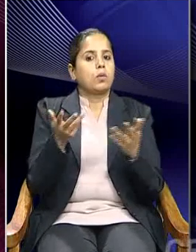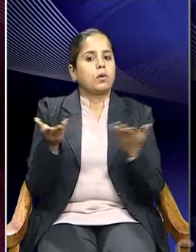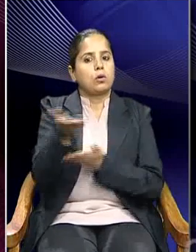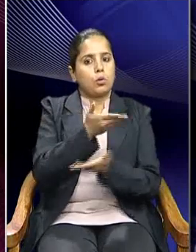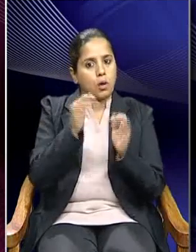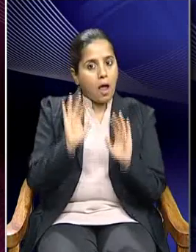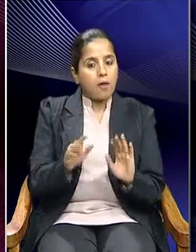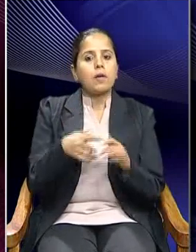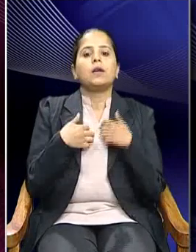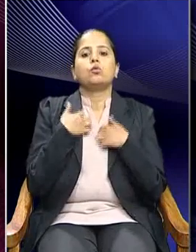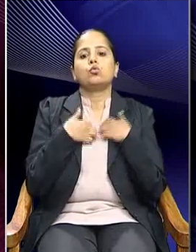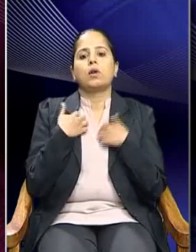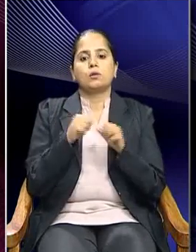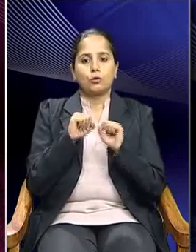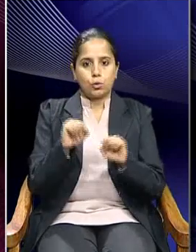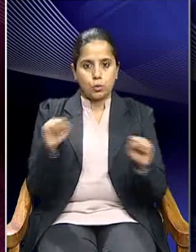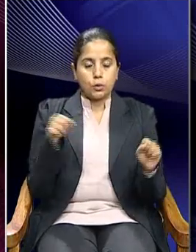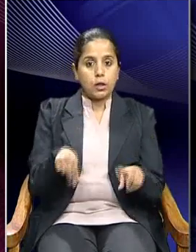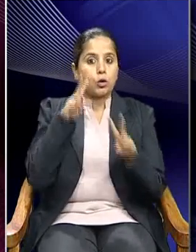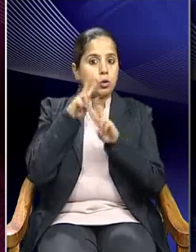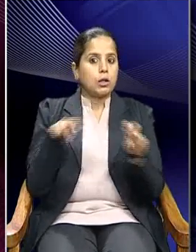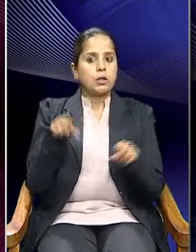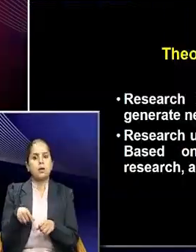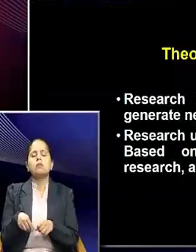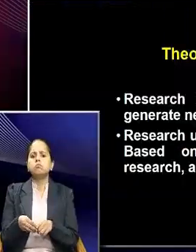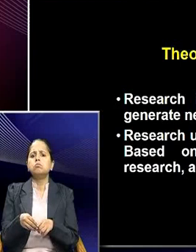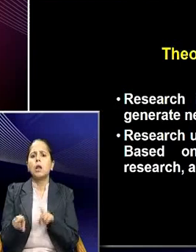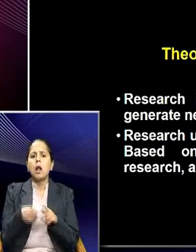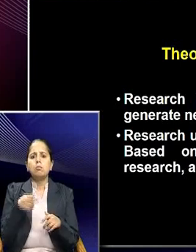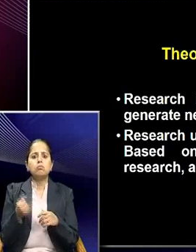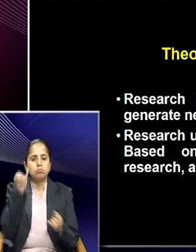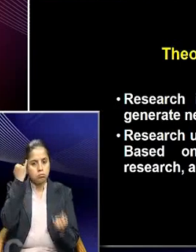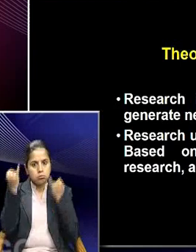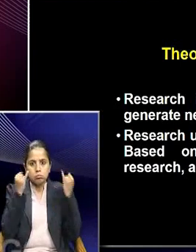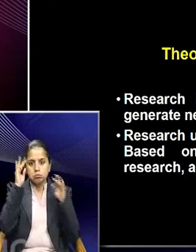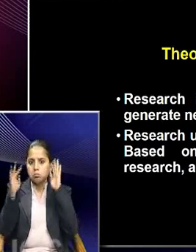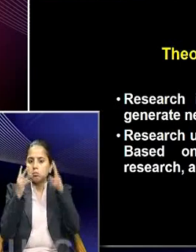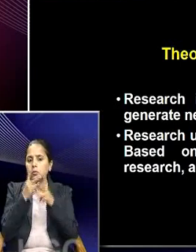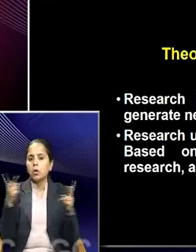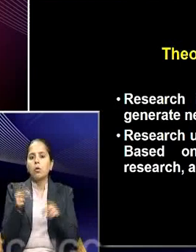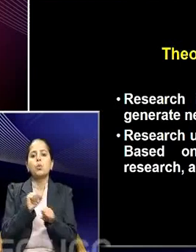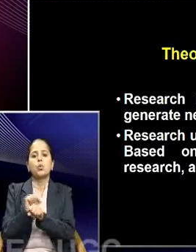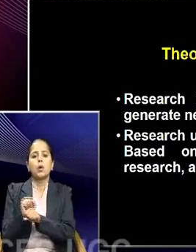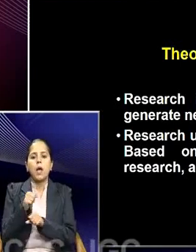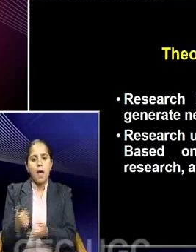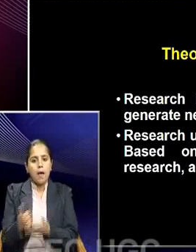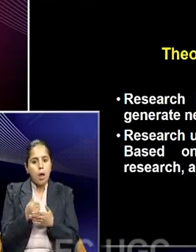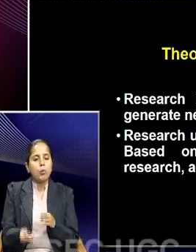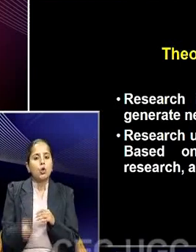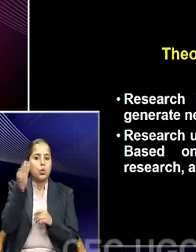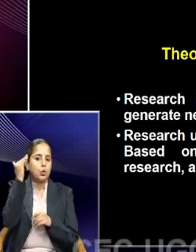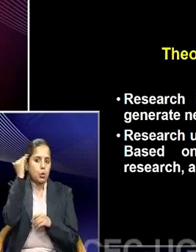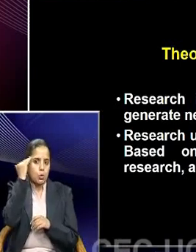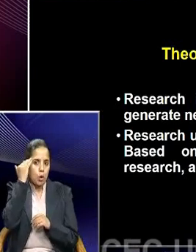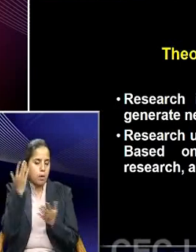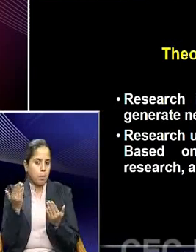are interested. Research is creative work and helps to generate new knowledge, and that is